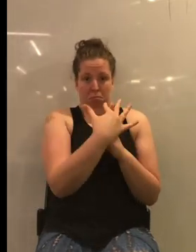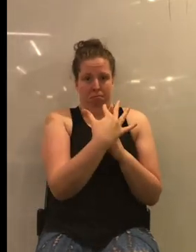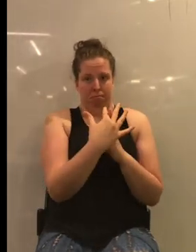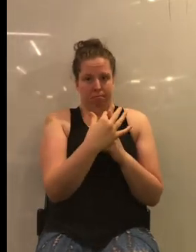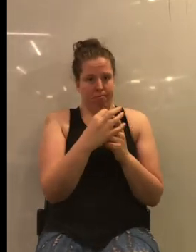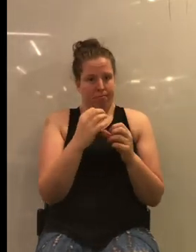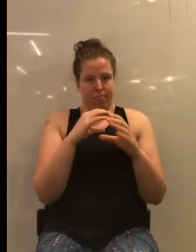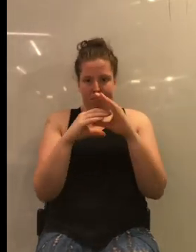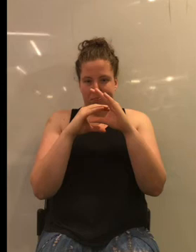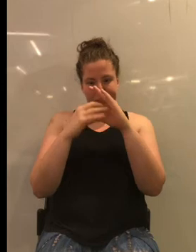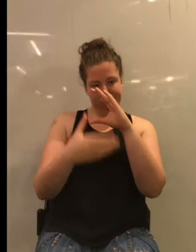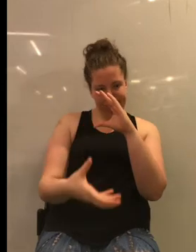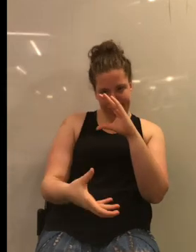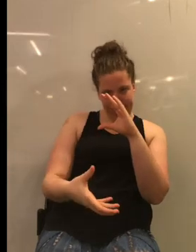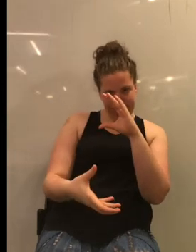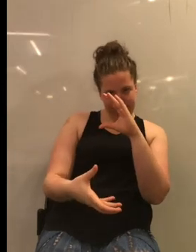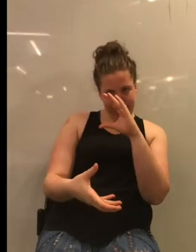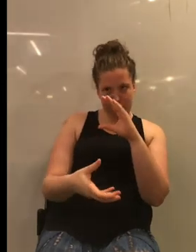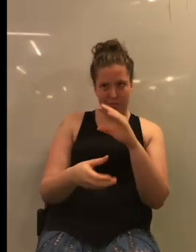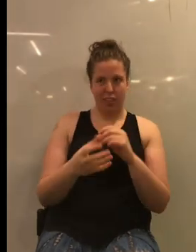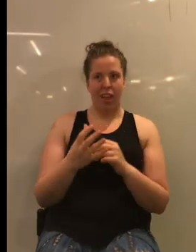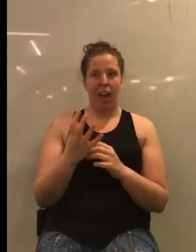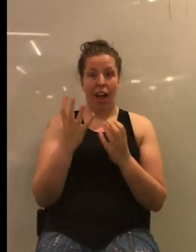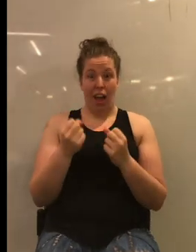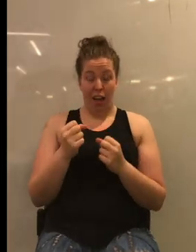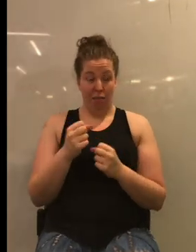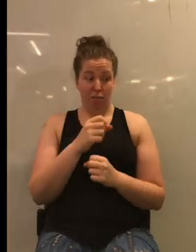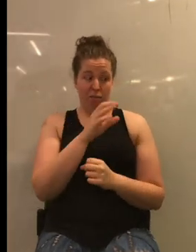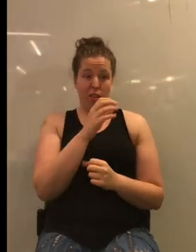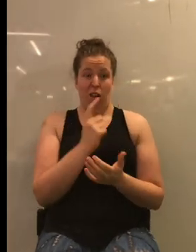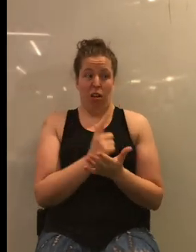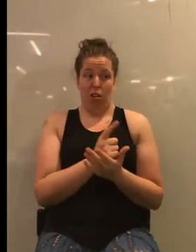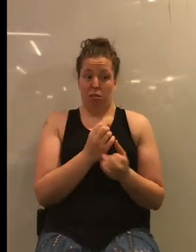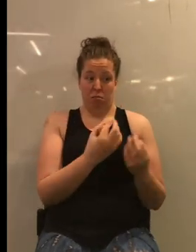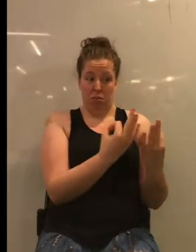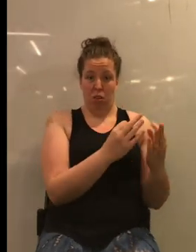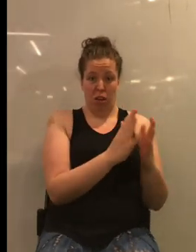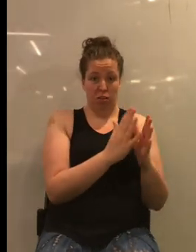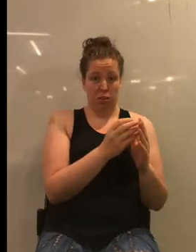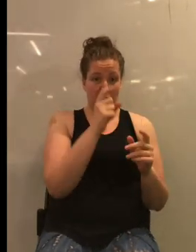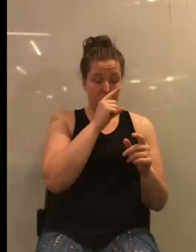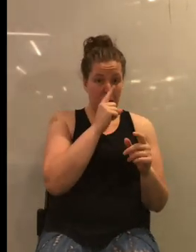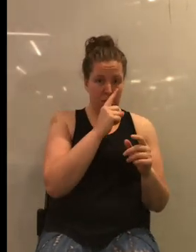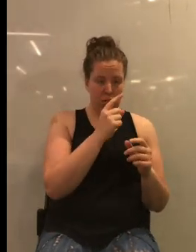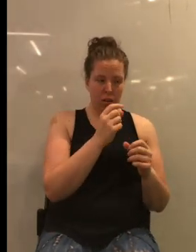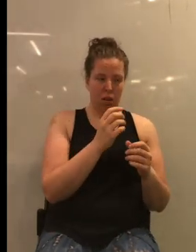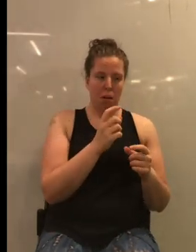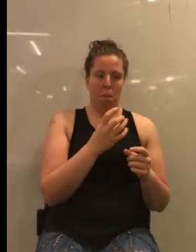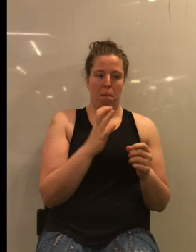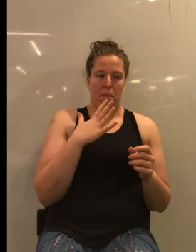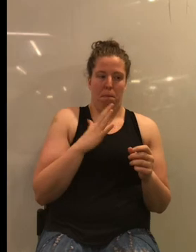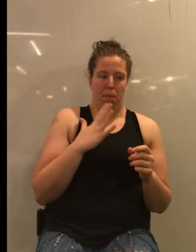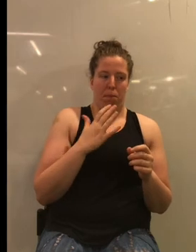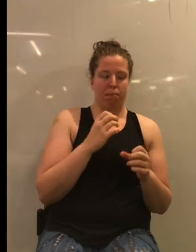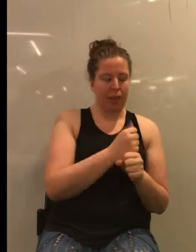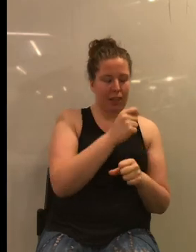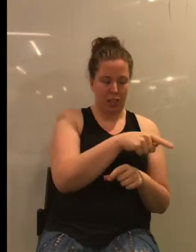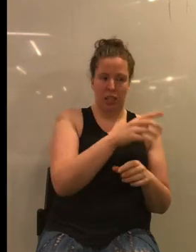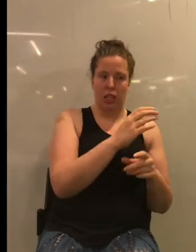complete communication breakdown. Having a group of mostly non-signers made this assignment tricky. However, we managed to still